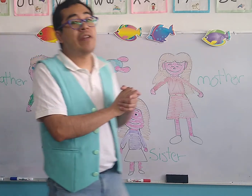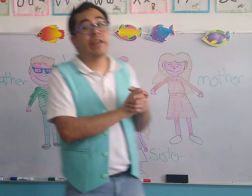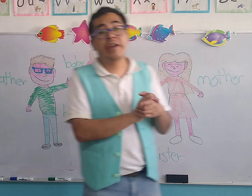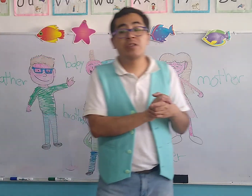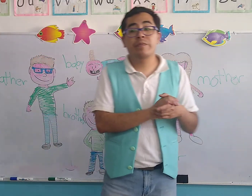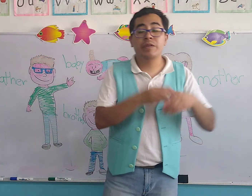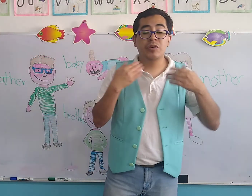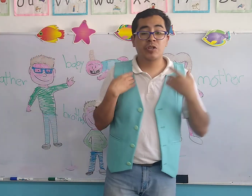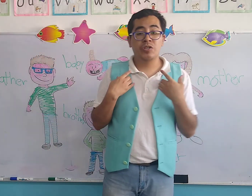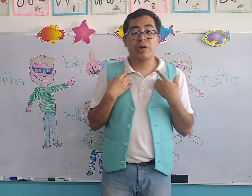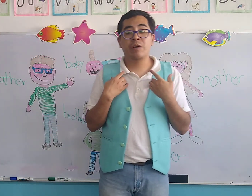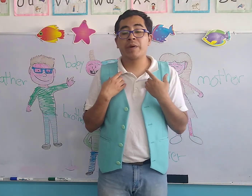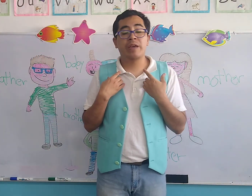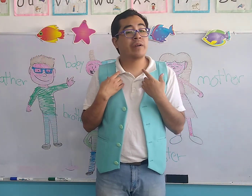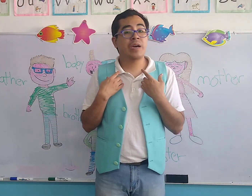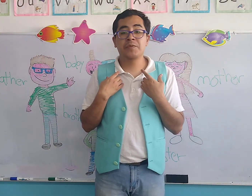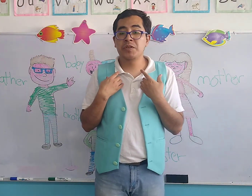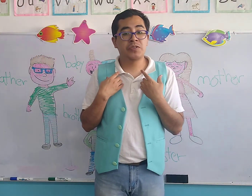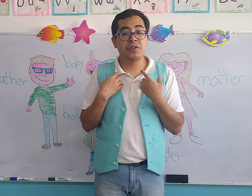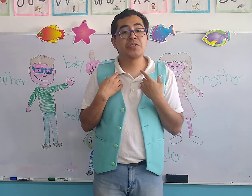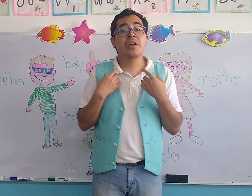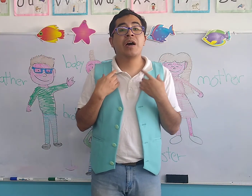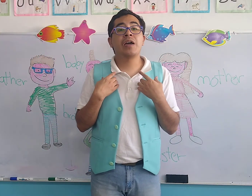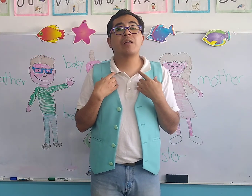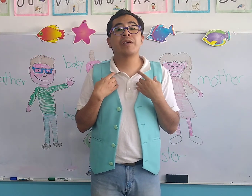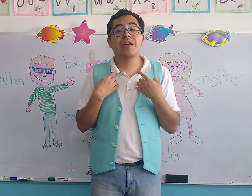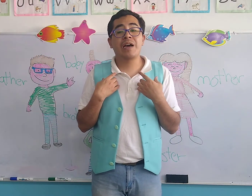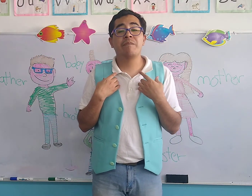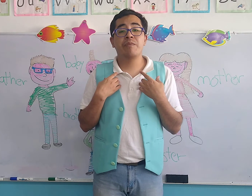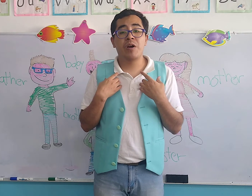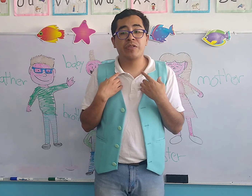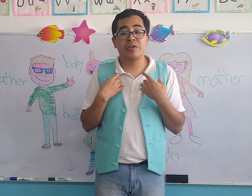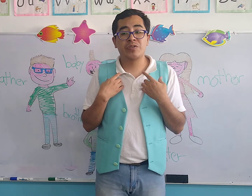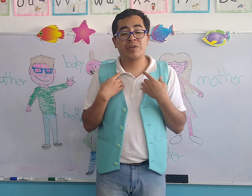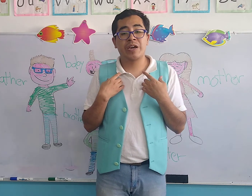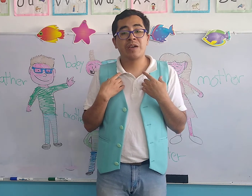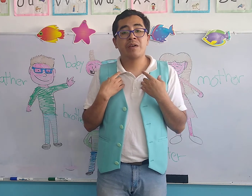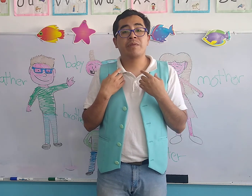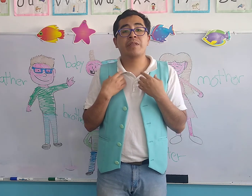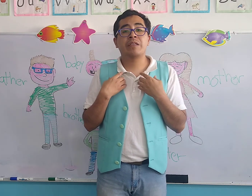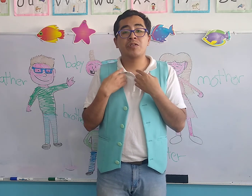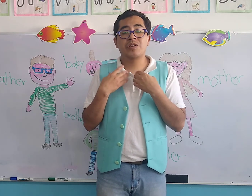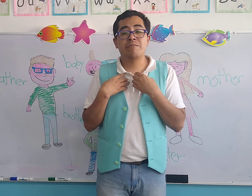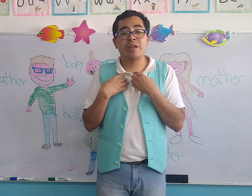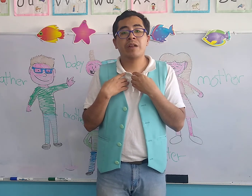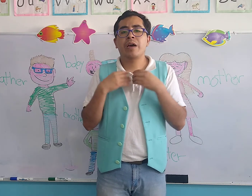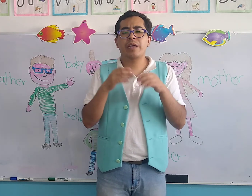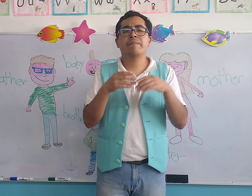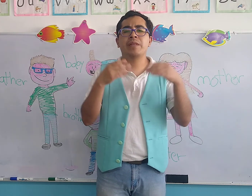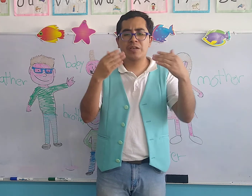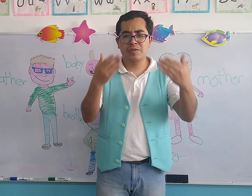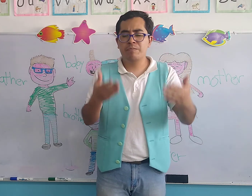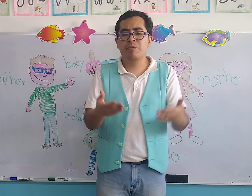in the case of the teacher Jacob, I don't have sisters, I only have brothers, okay? But that doesn't mean I am less